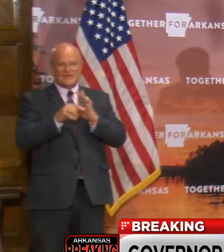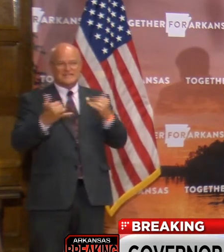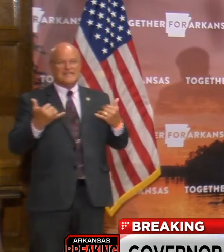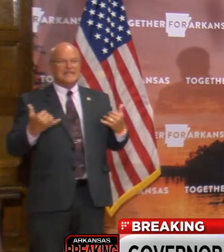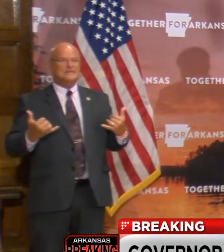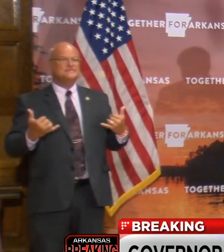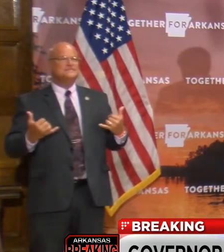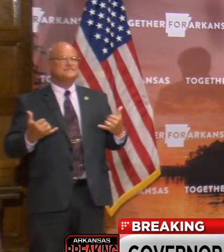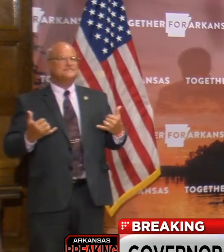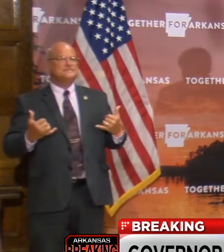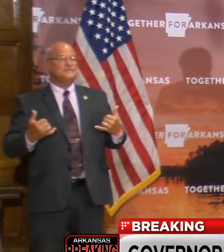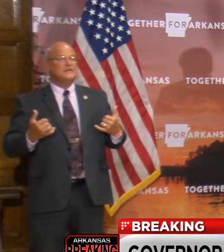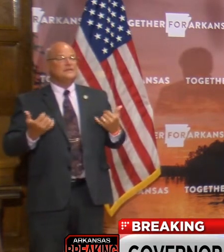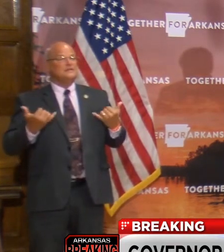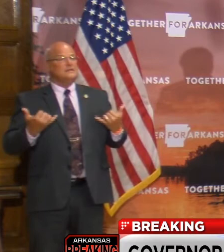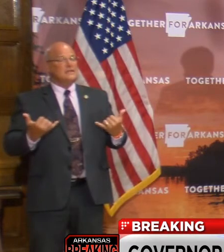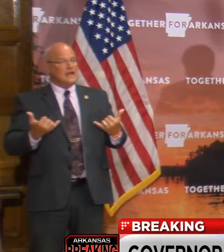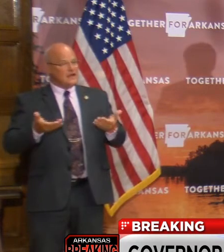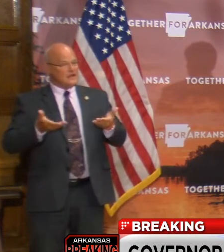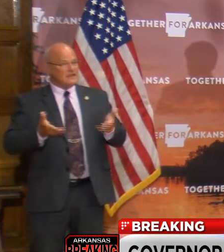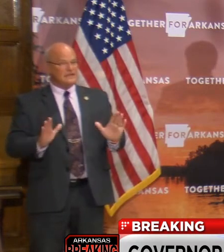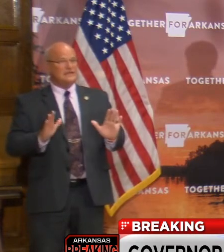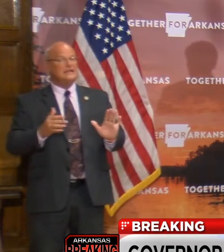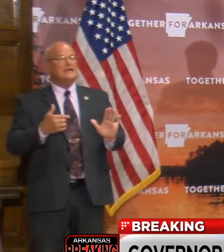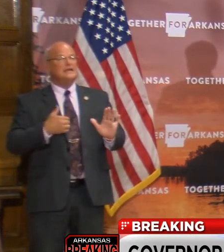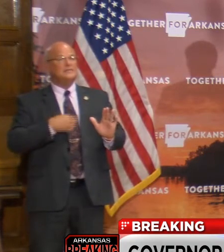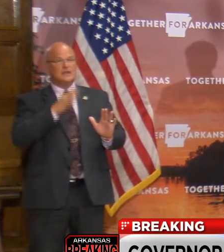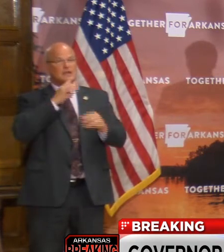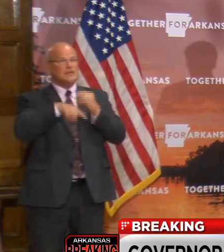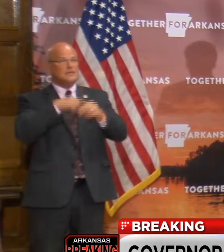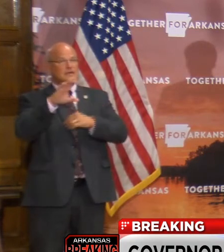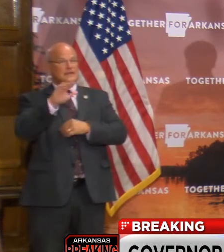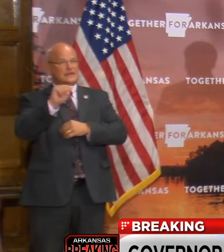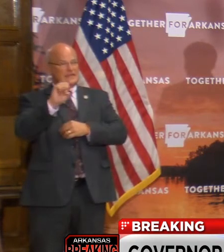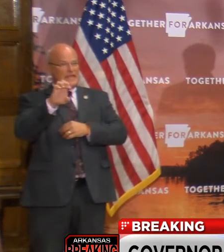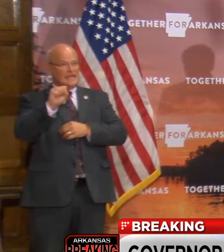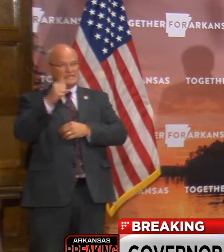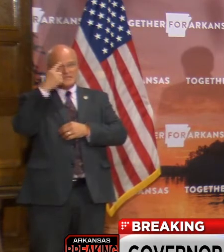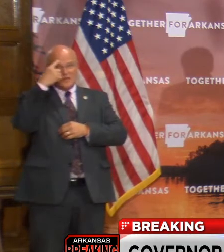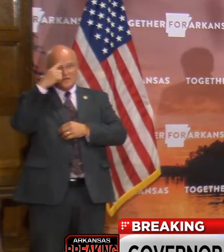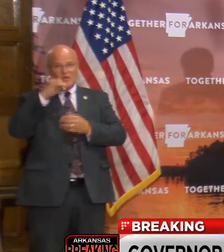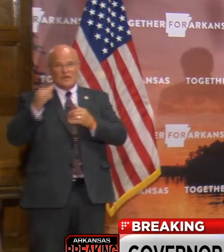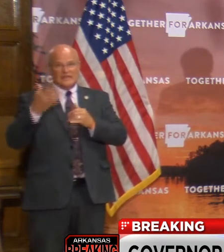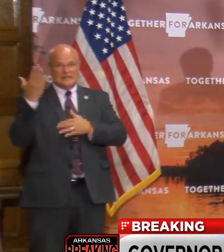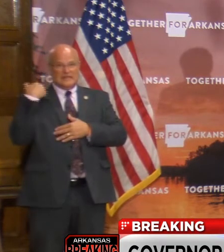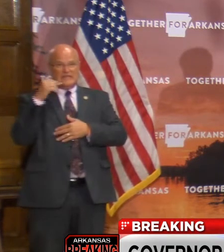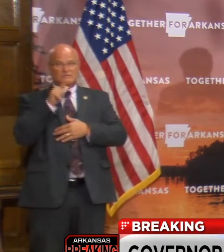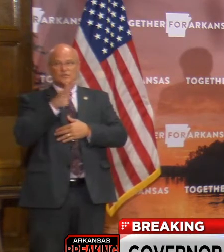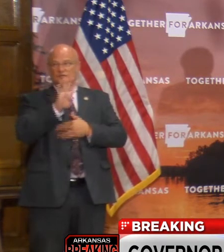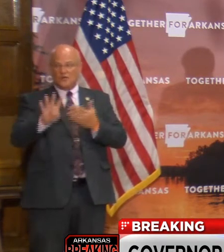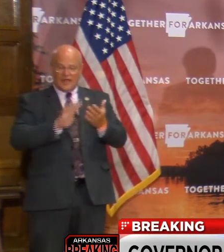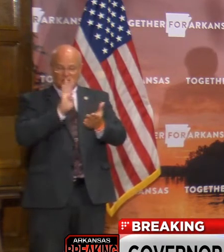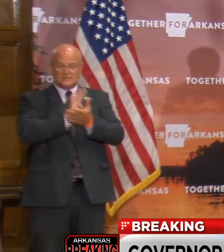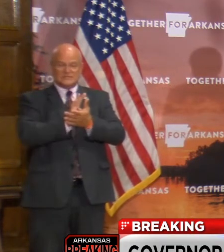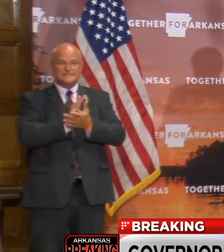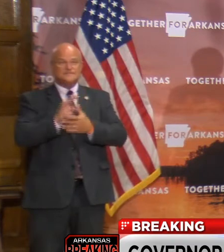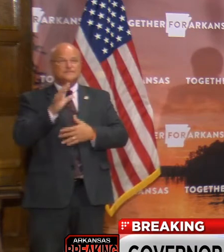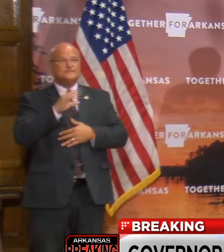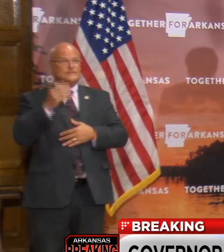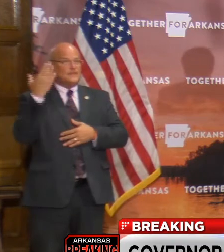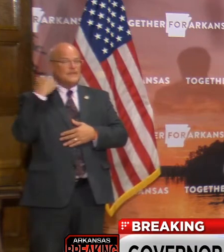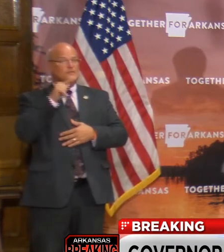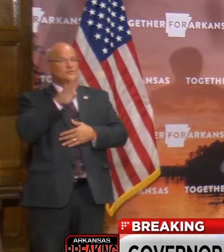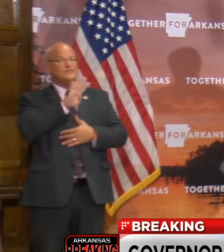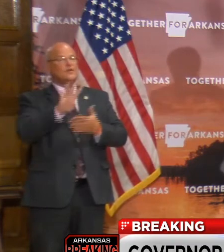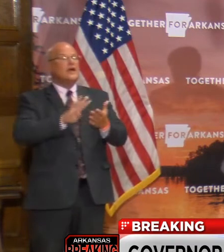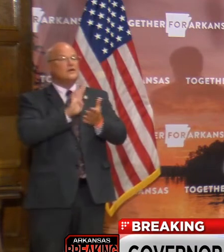today. With that, let me go to the cases for the last 24 hours. And in the last